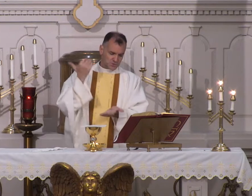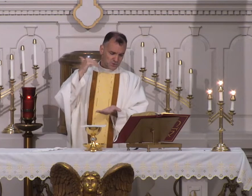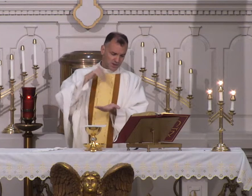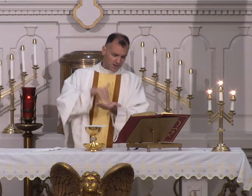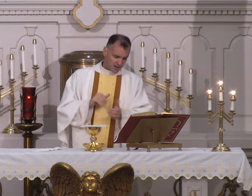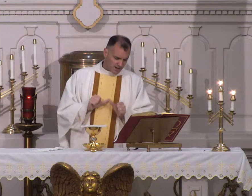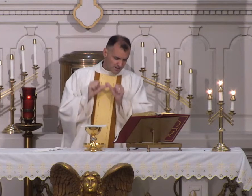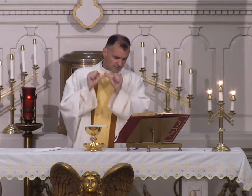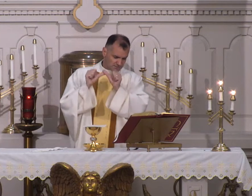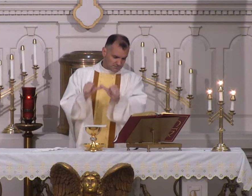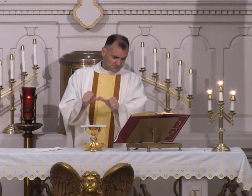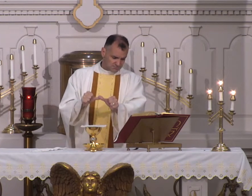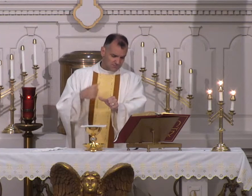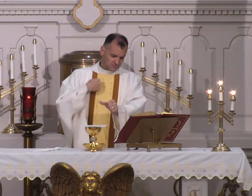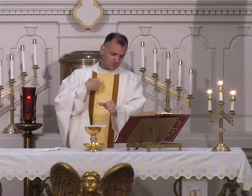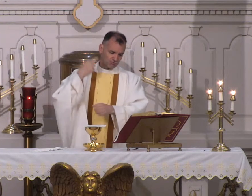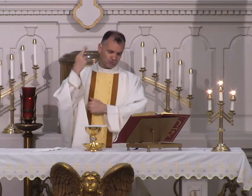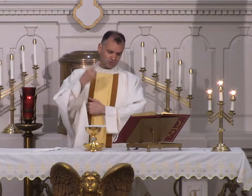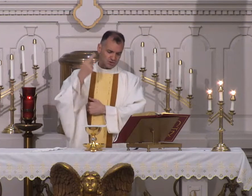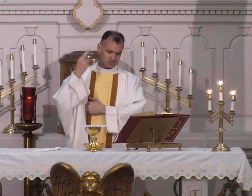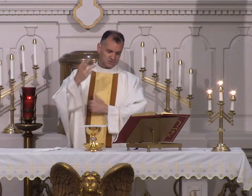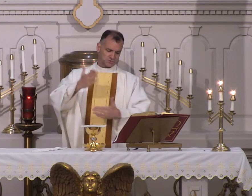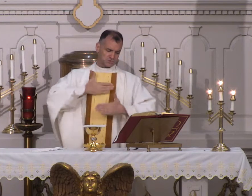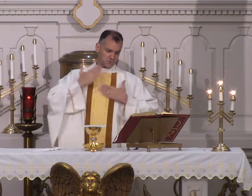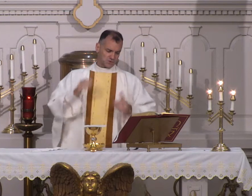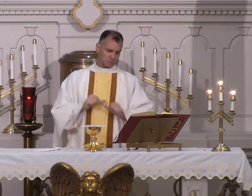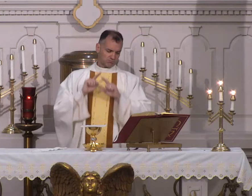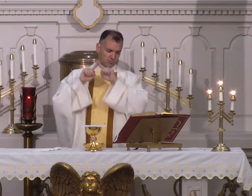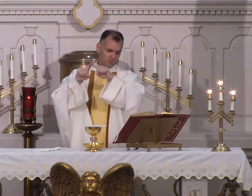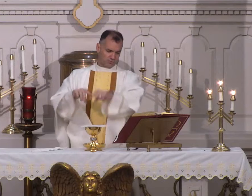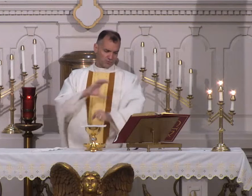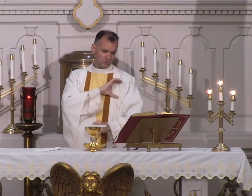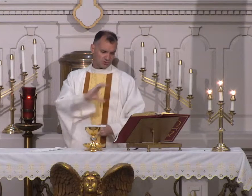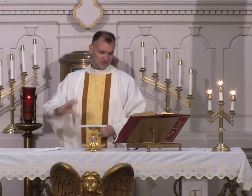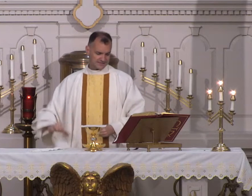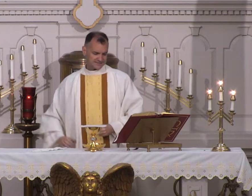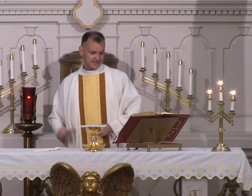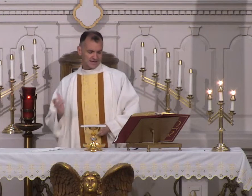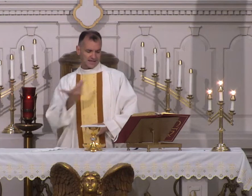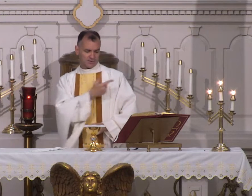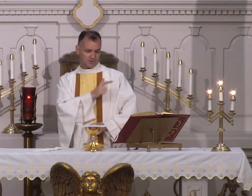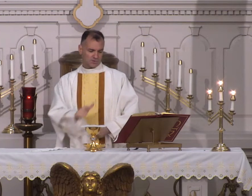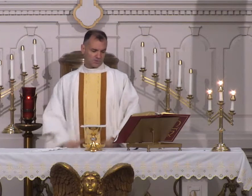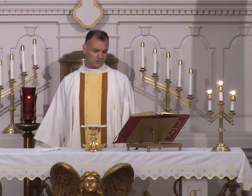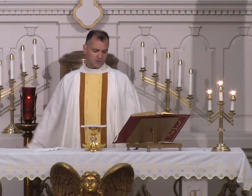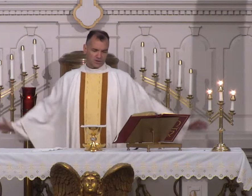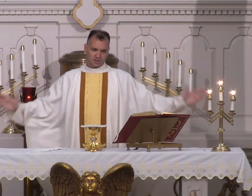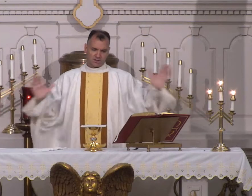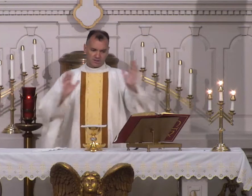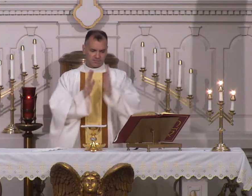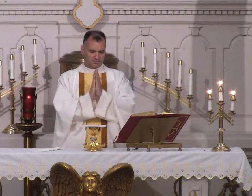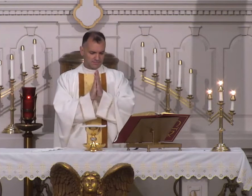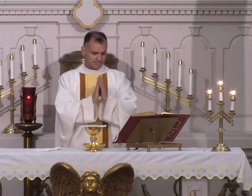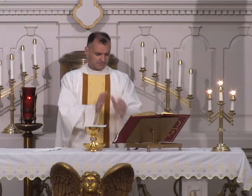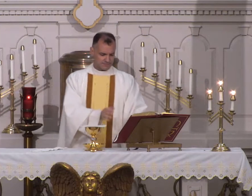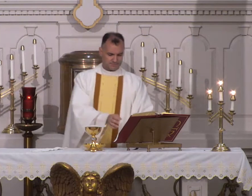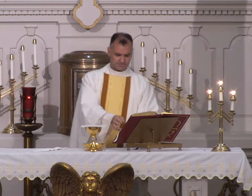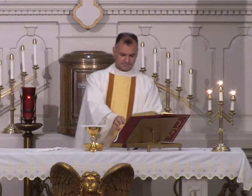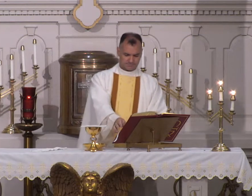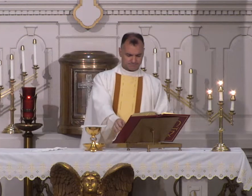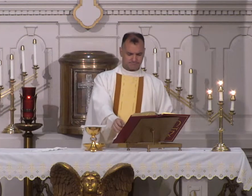work within us may be the cause of our unending joy. Through Christ our Lord.